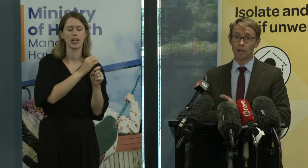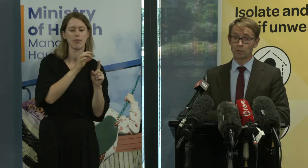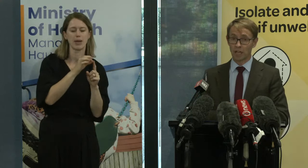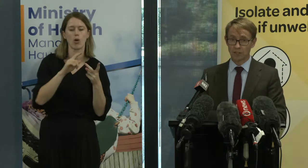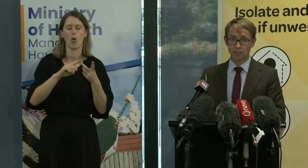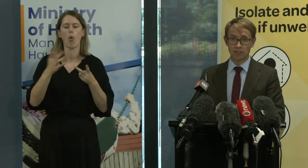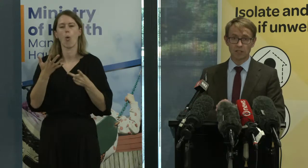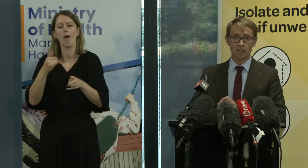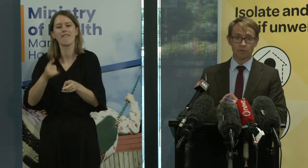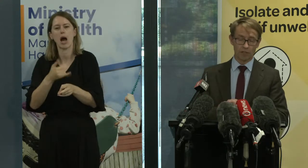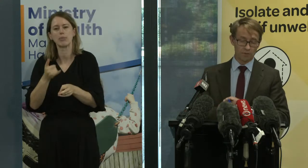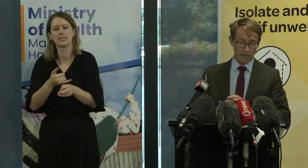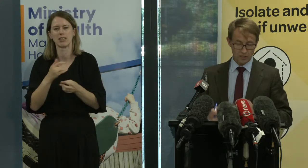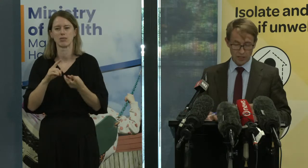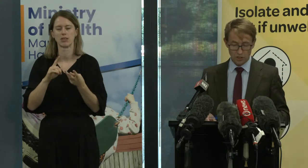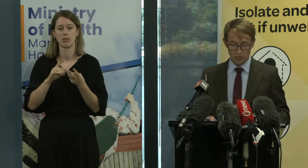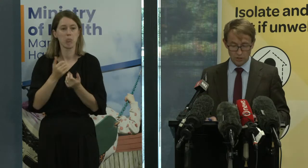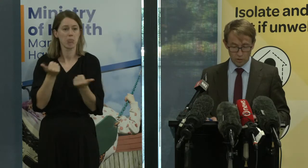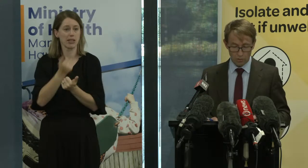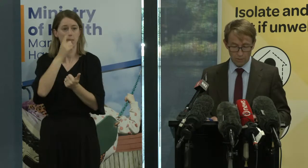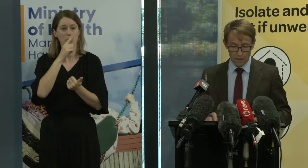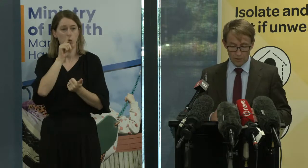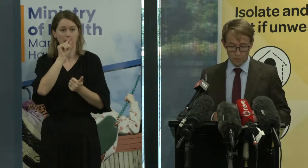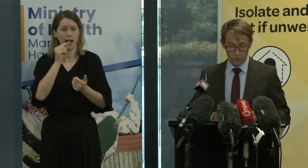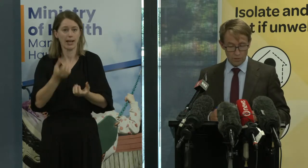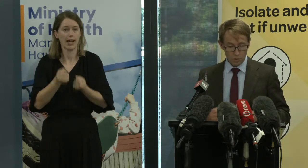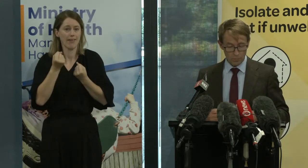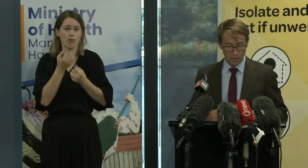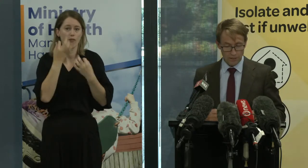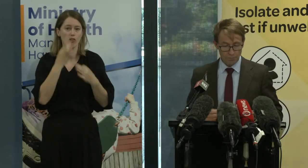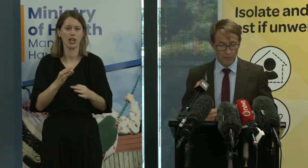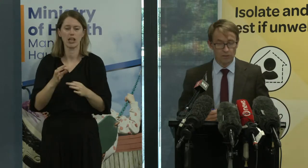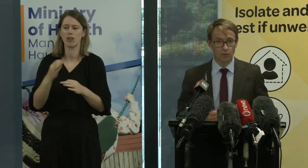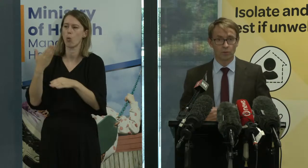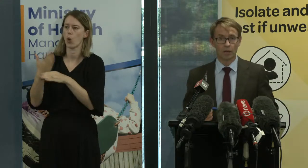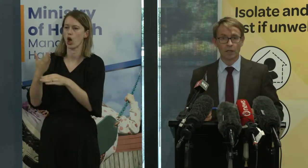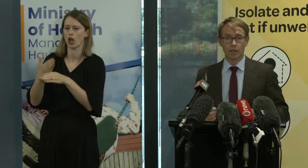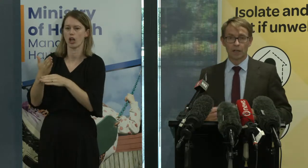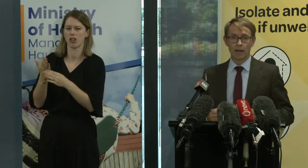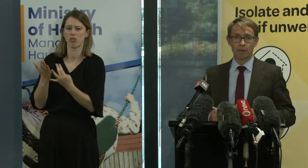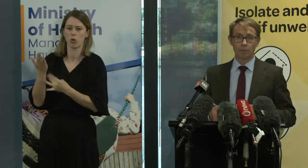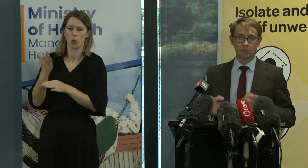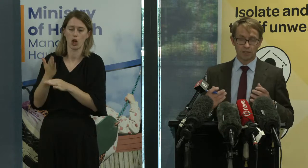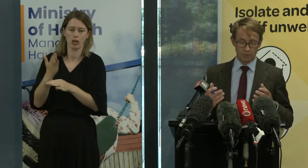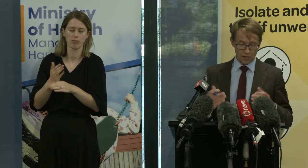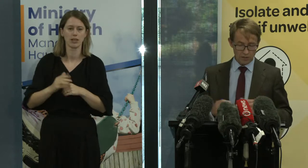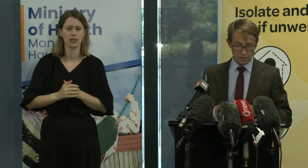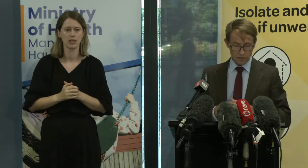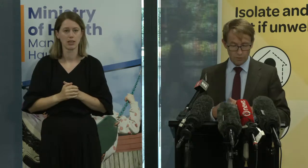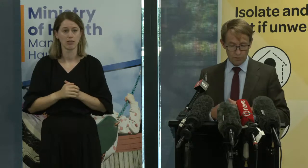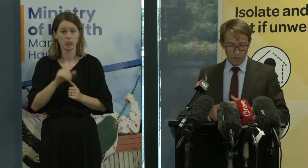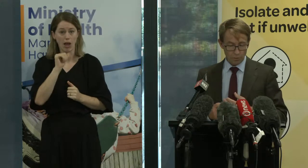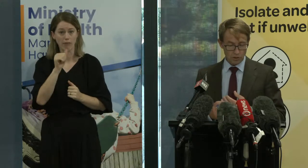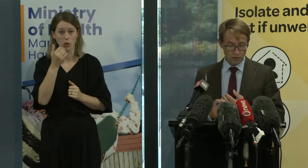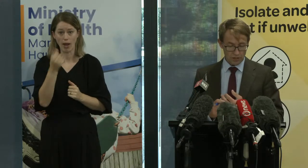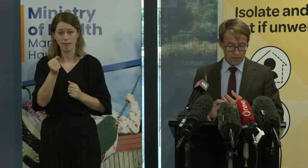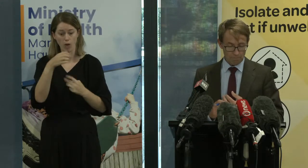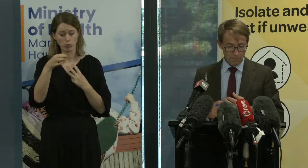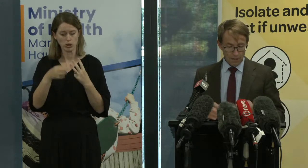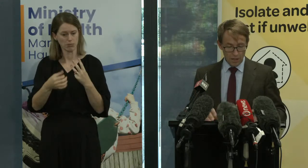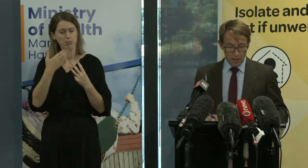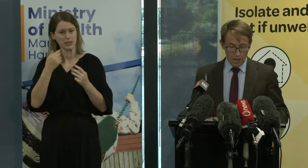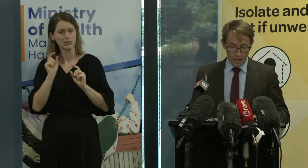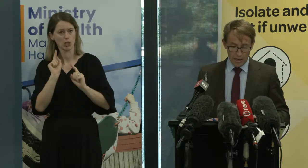people will be able to access free vaccination as well through their workplace. Please do avail yourself of that